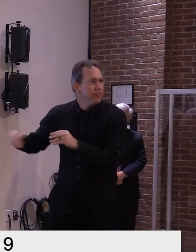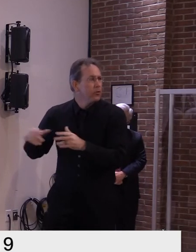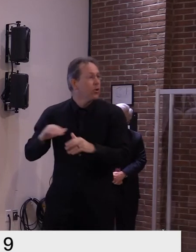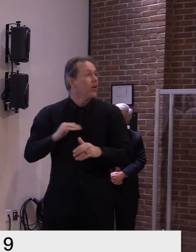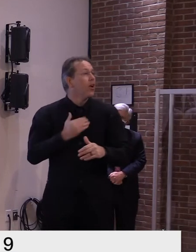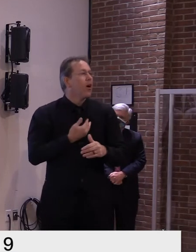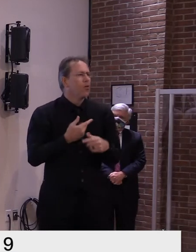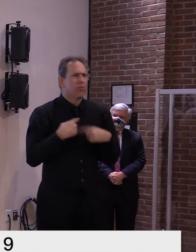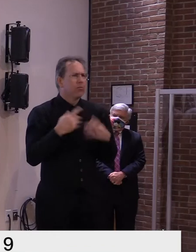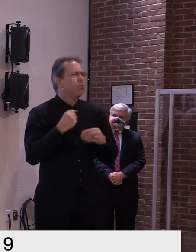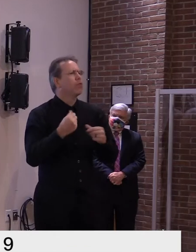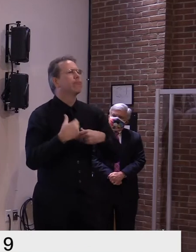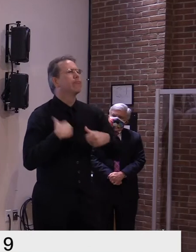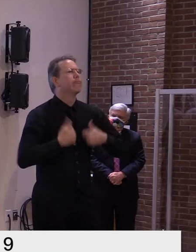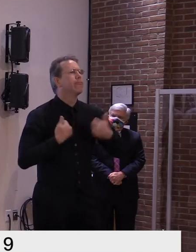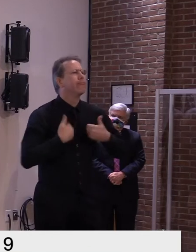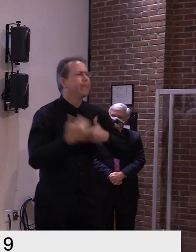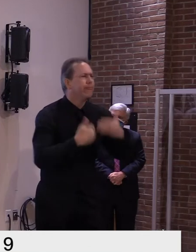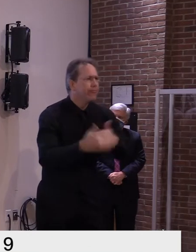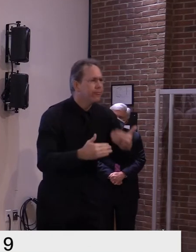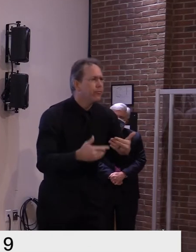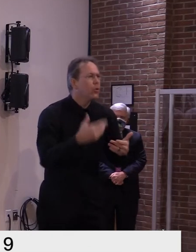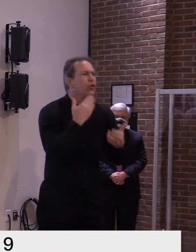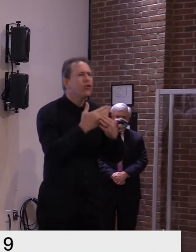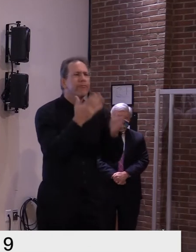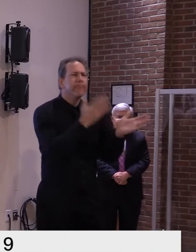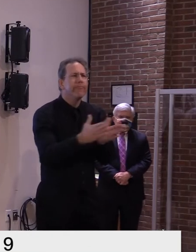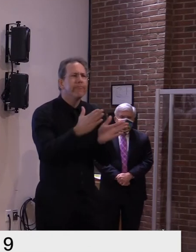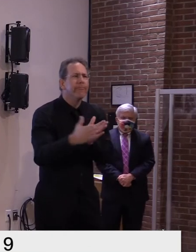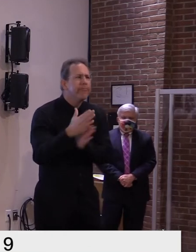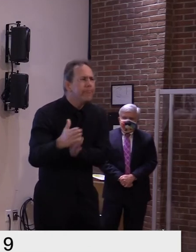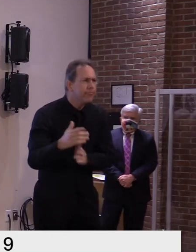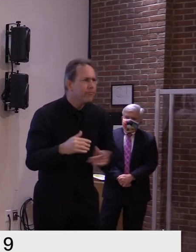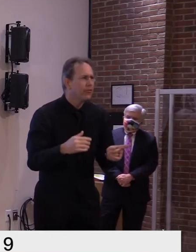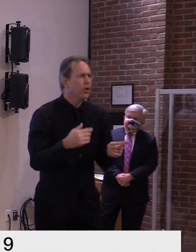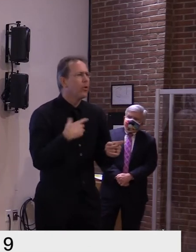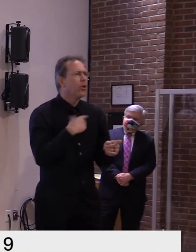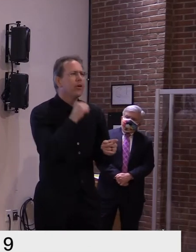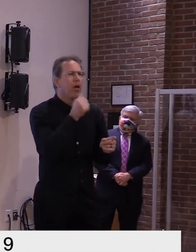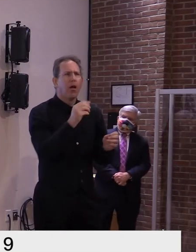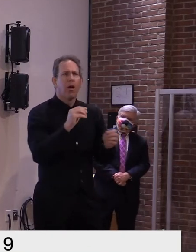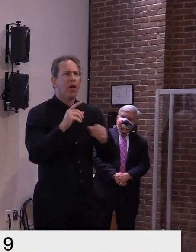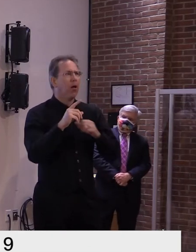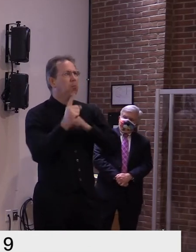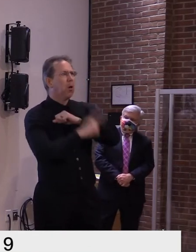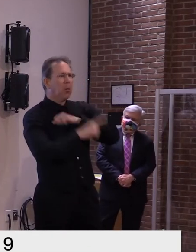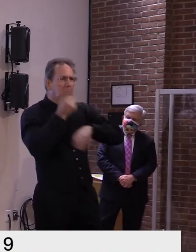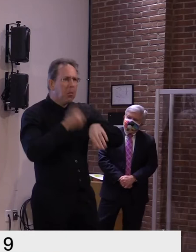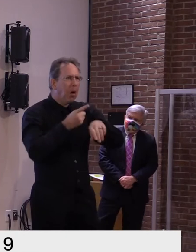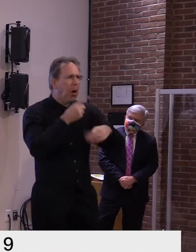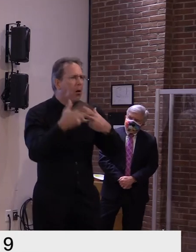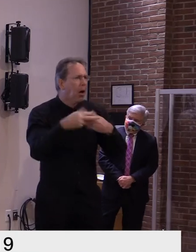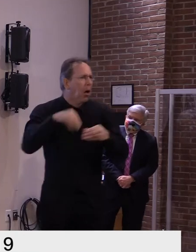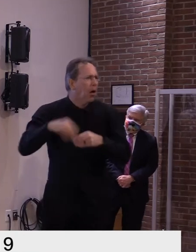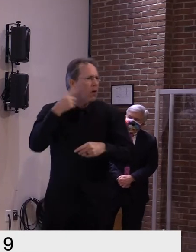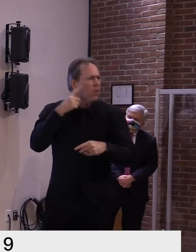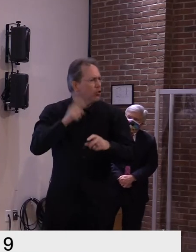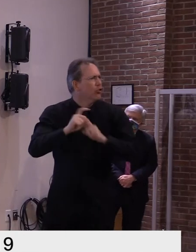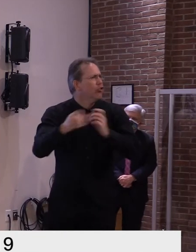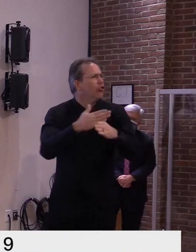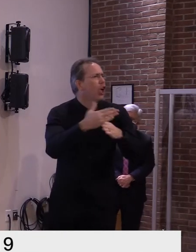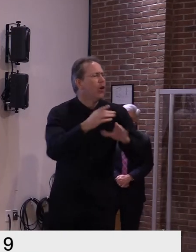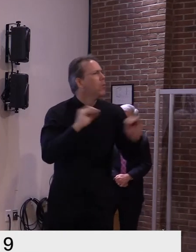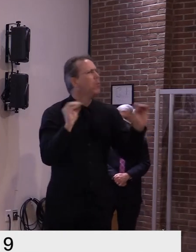right along that good performance should not penalize our ability to continue to respond. So this is just the latest example